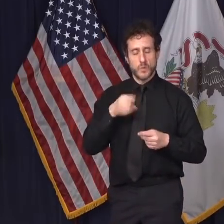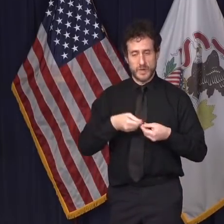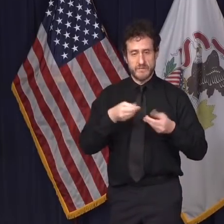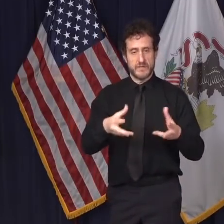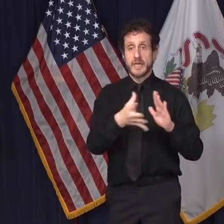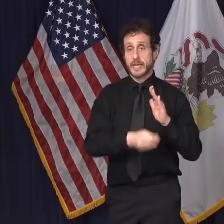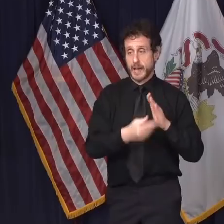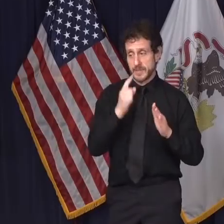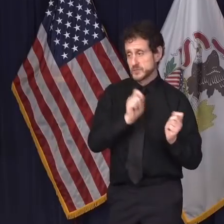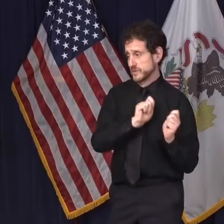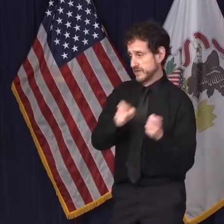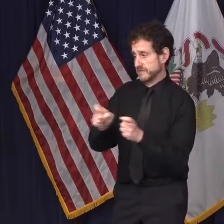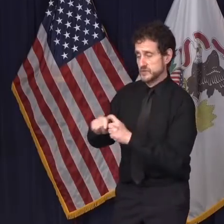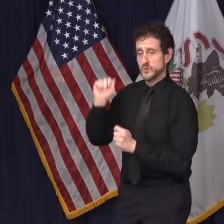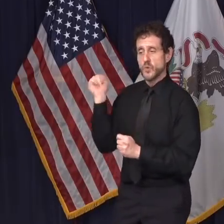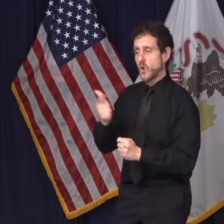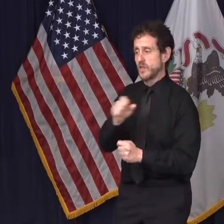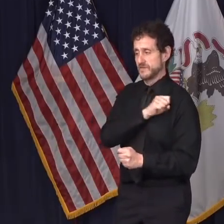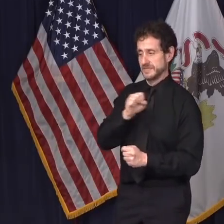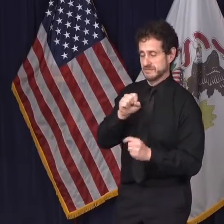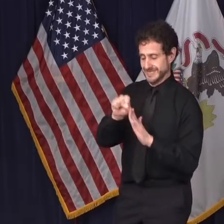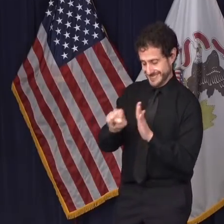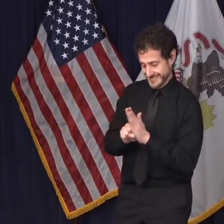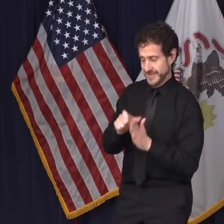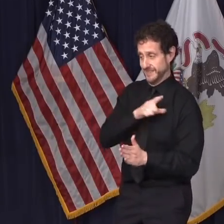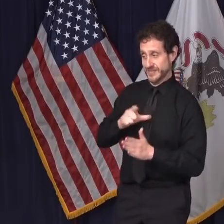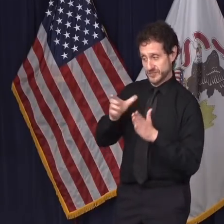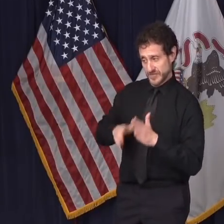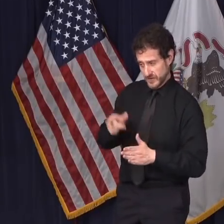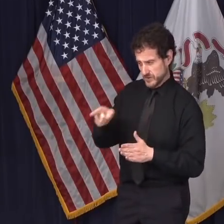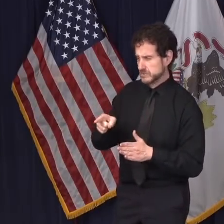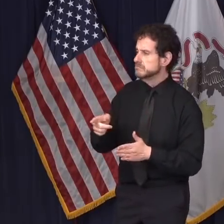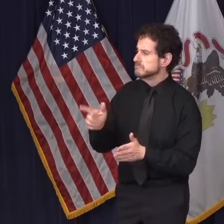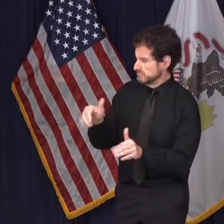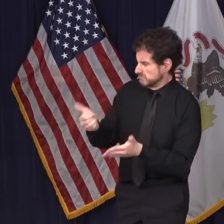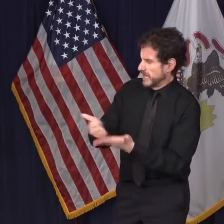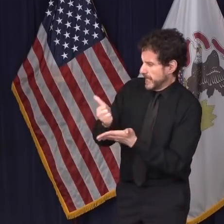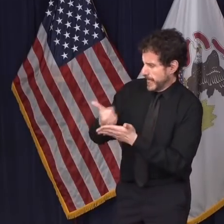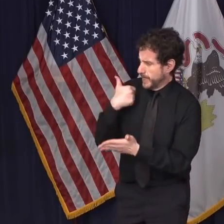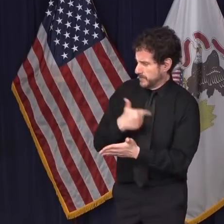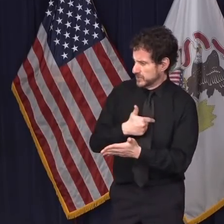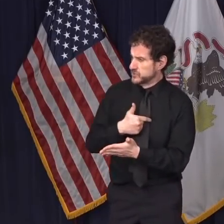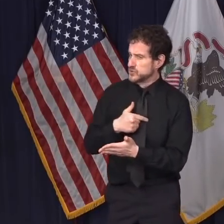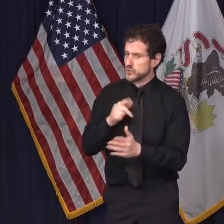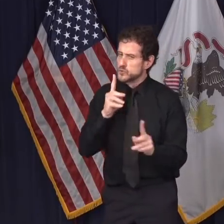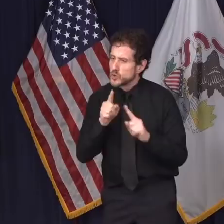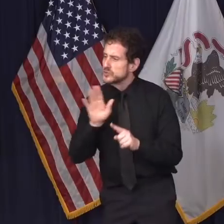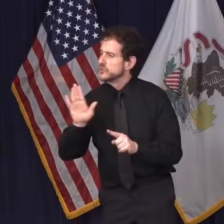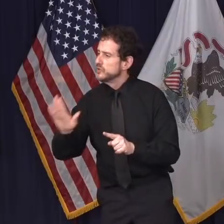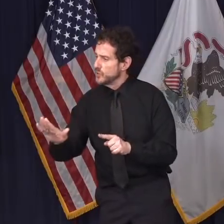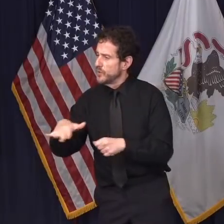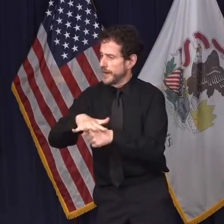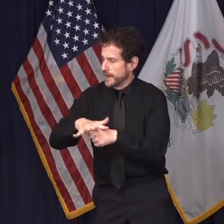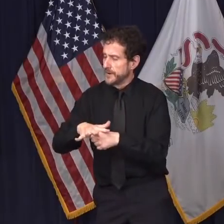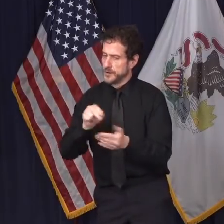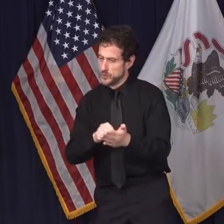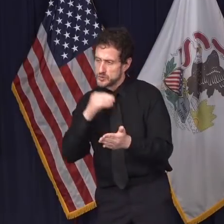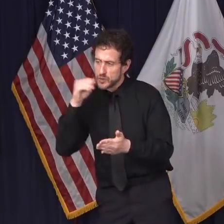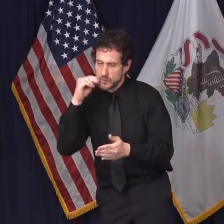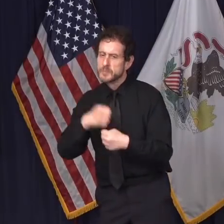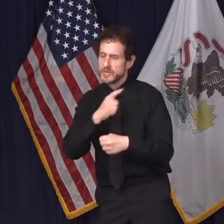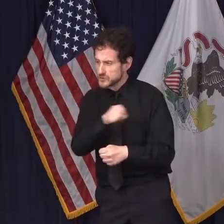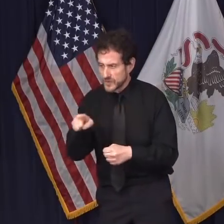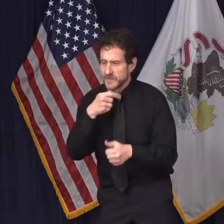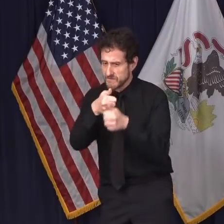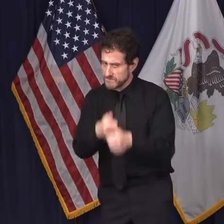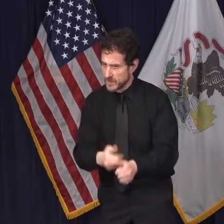state legislators to get their help in instilling a sense of urgency in long-term care facilities in every corner of